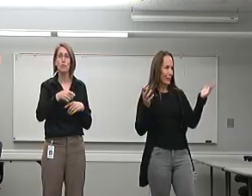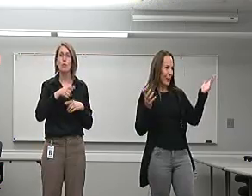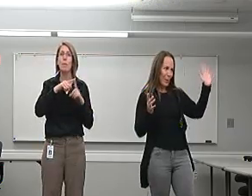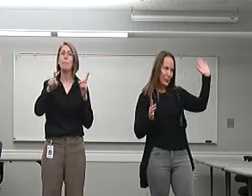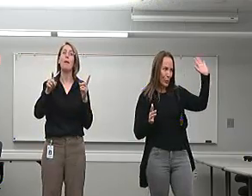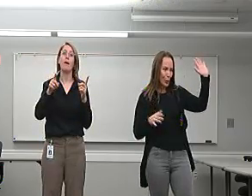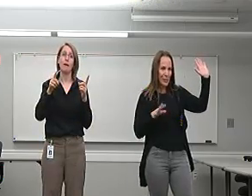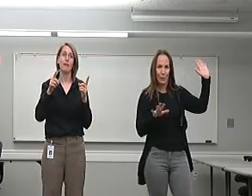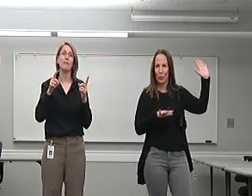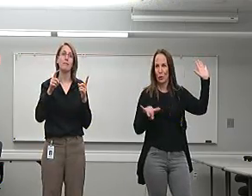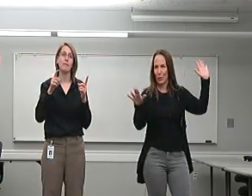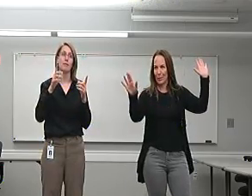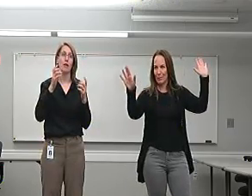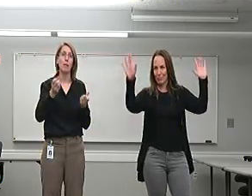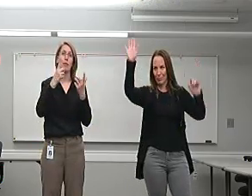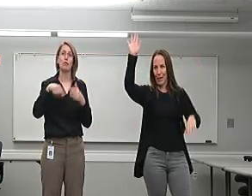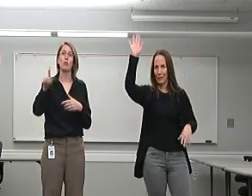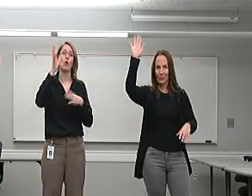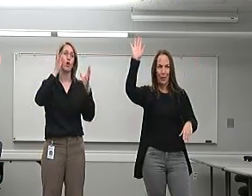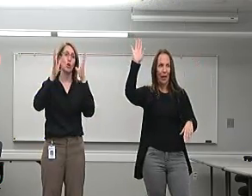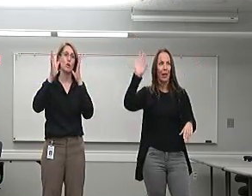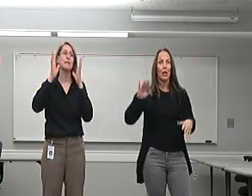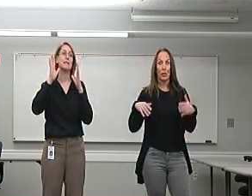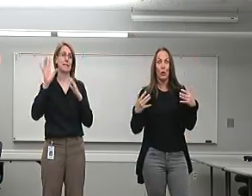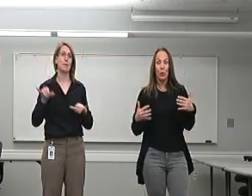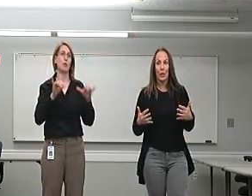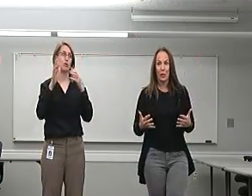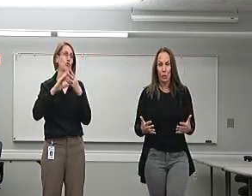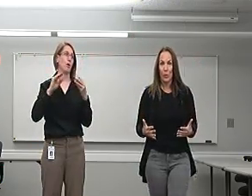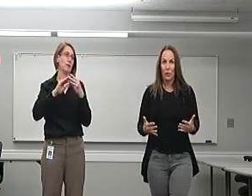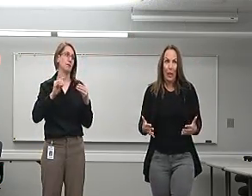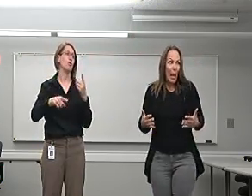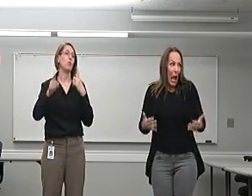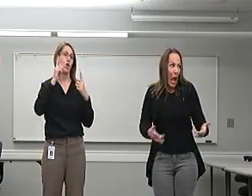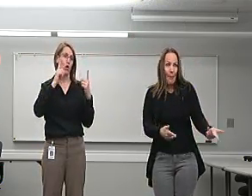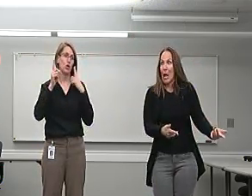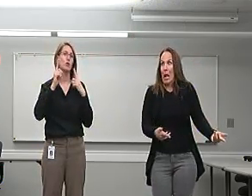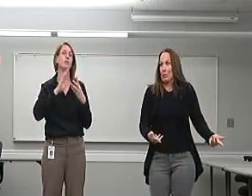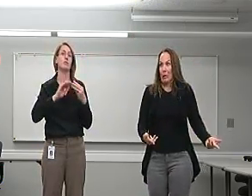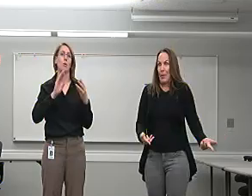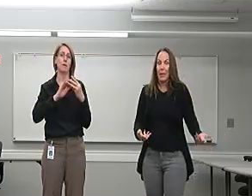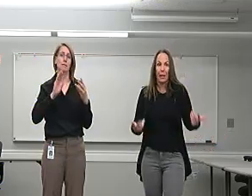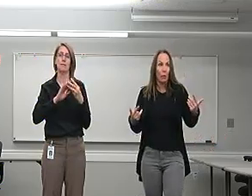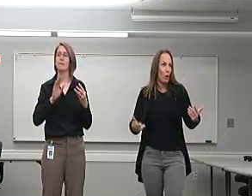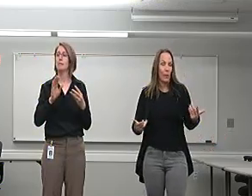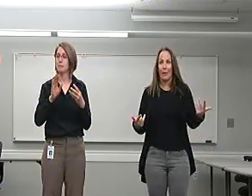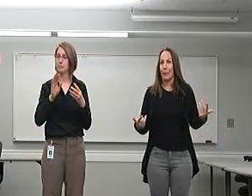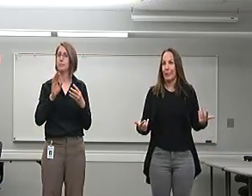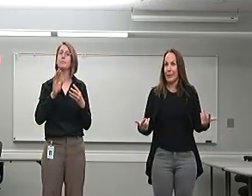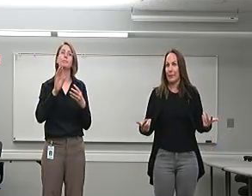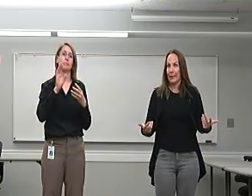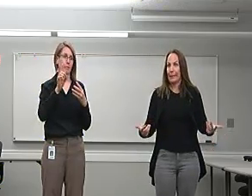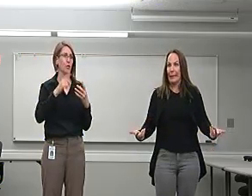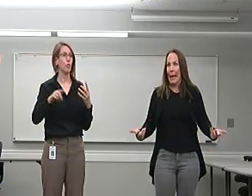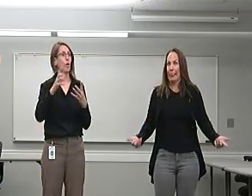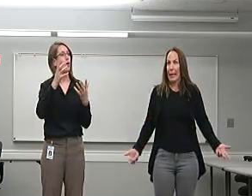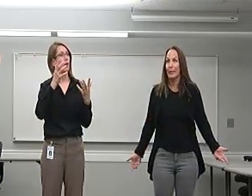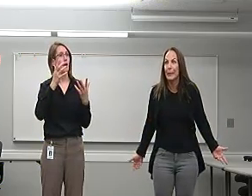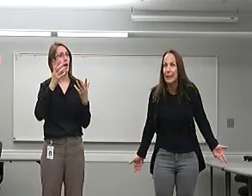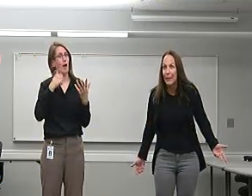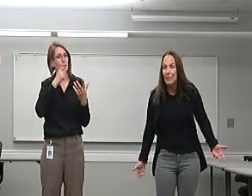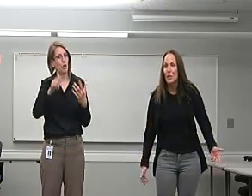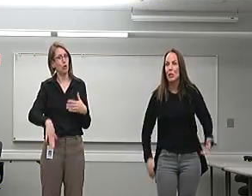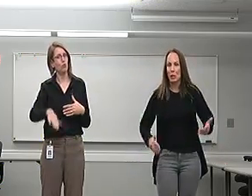similar stories? Yeah? Okay. So you hear these stories, you're like, I'm not going to grow up and have my deaf kid not like me.